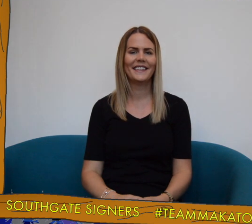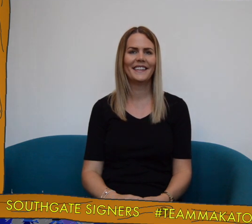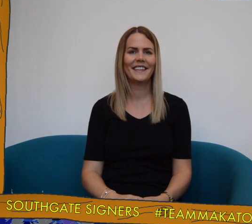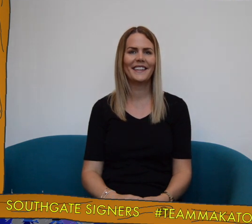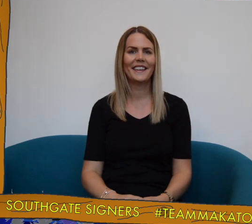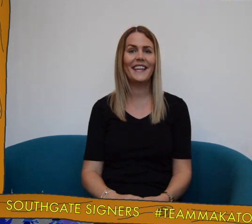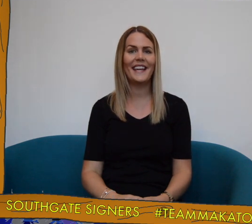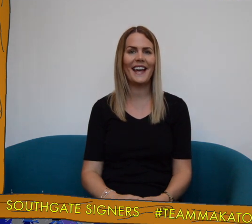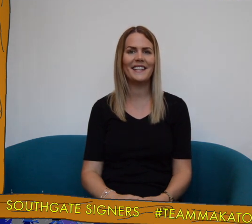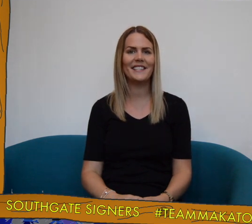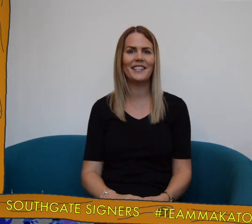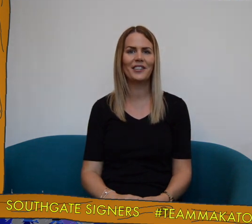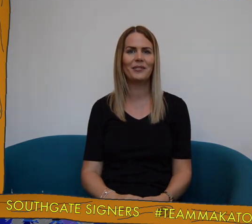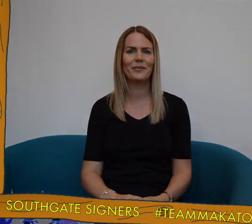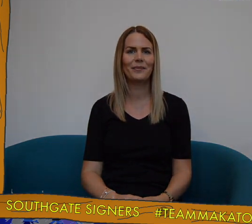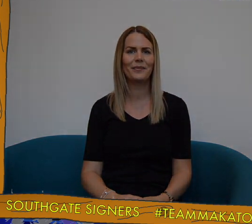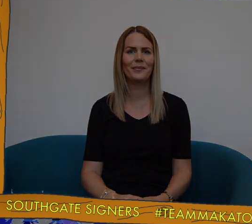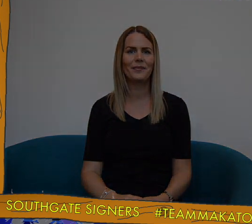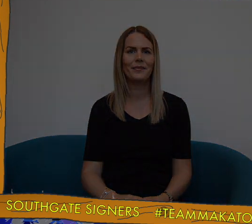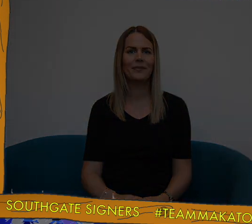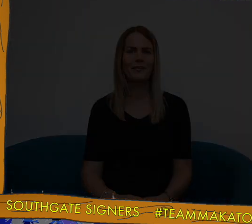The end.